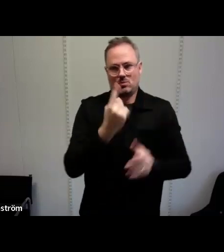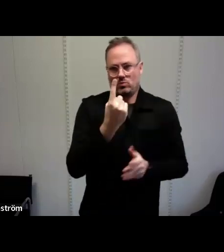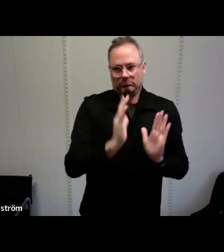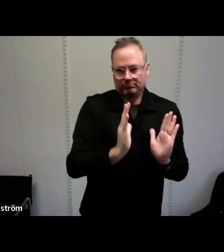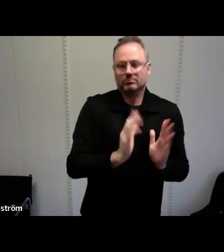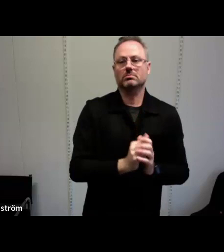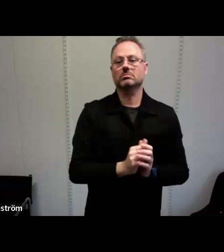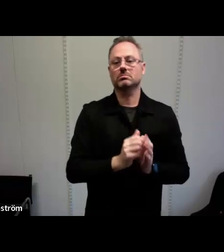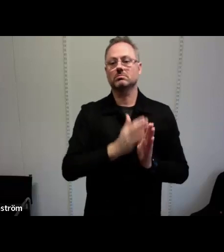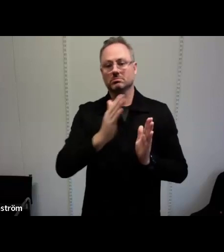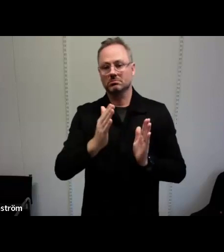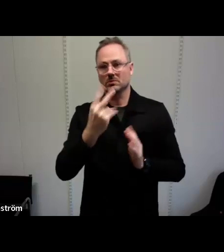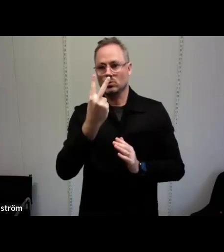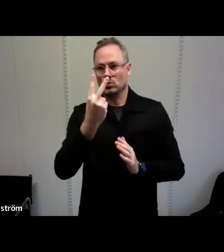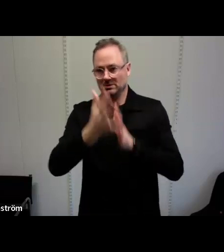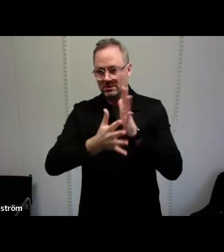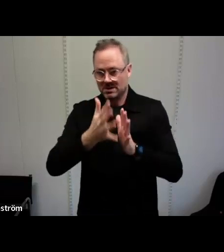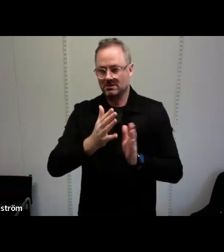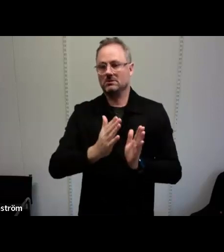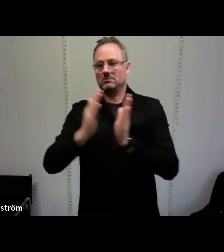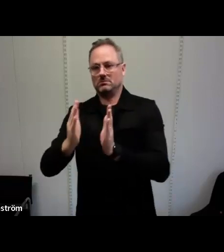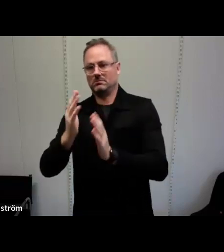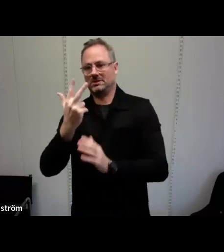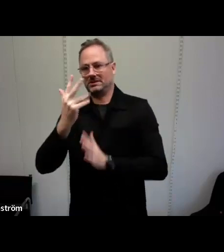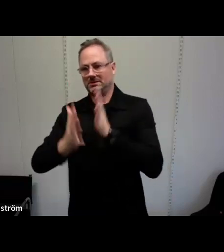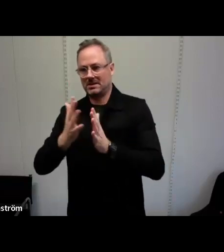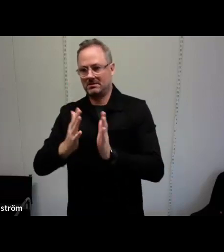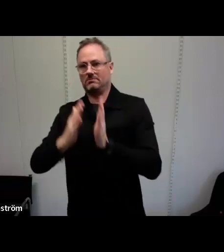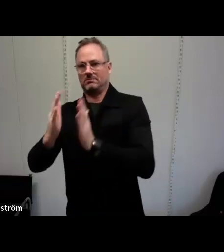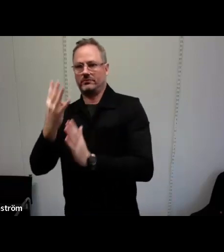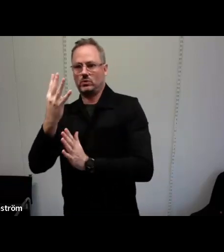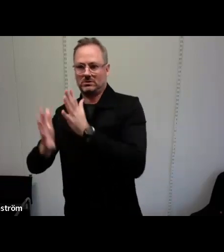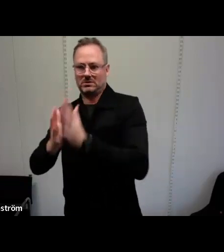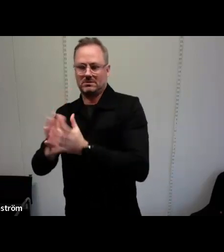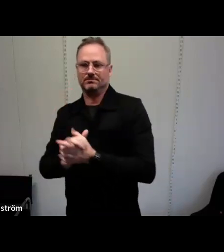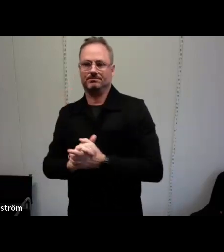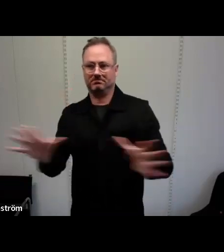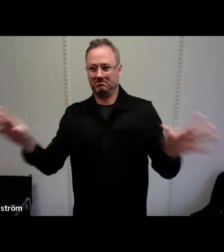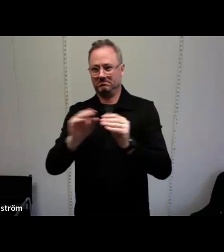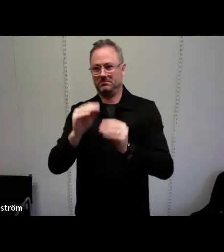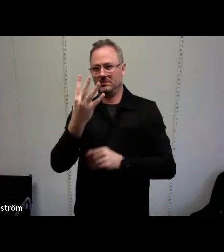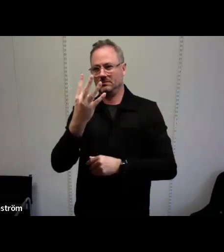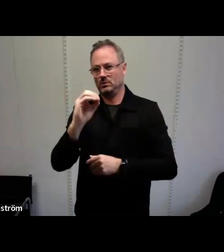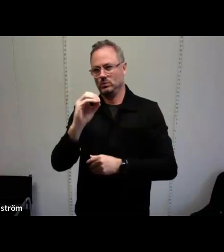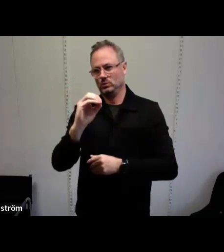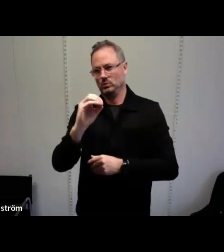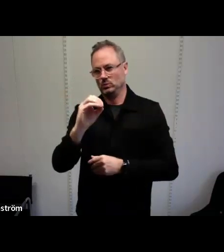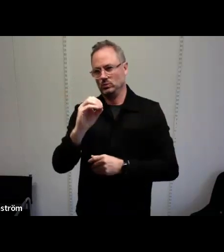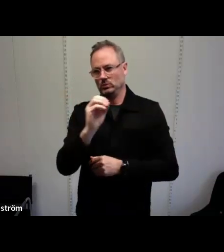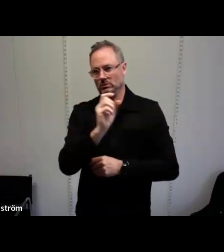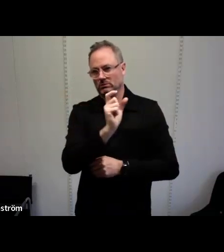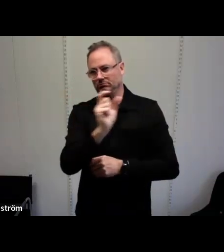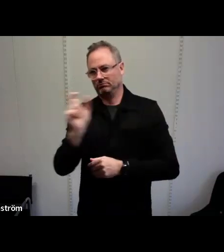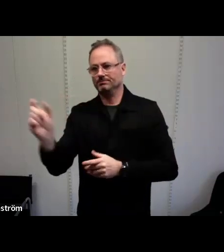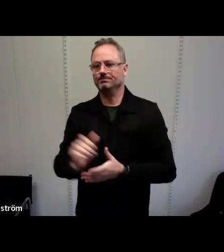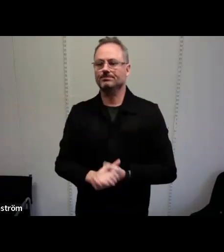smaller sentences, and we even have single signs that they're expected to repeat. We go up to 2, 3, and then 4 signs